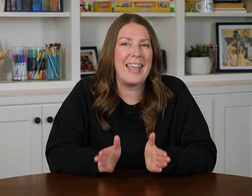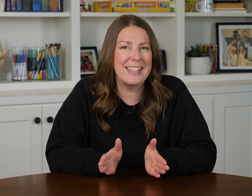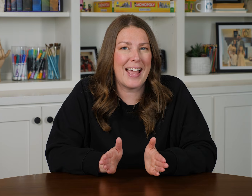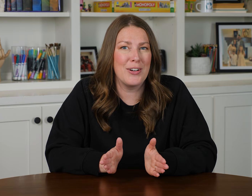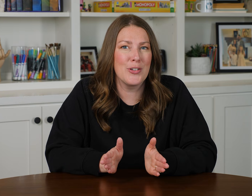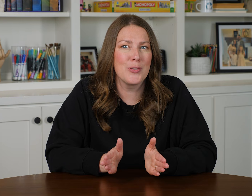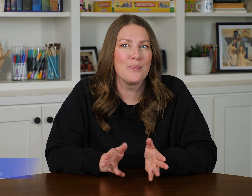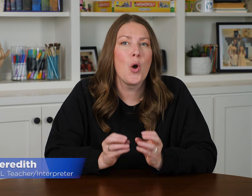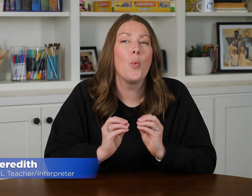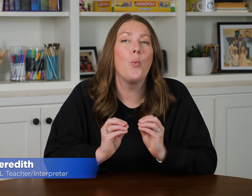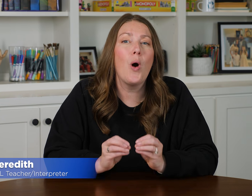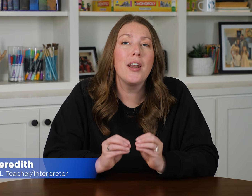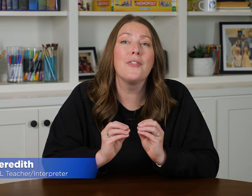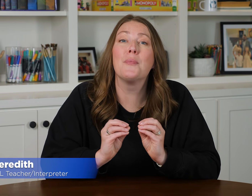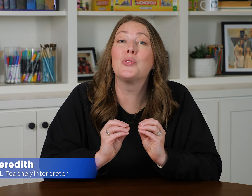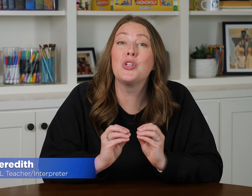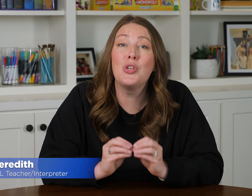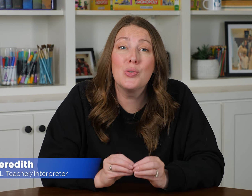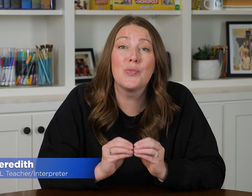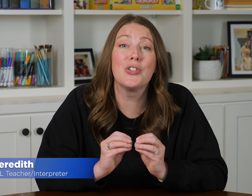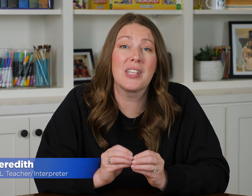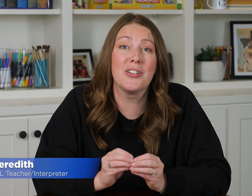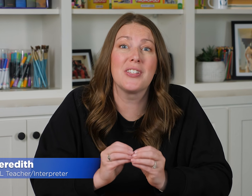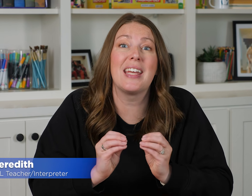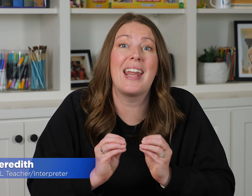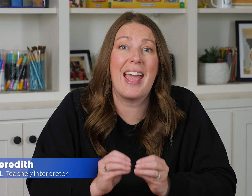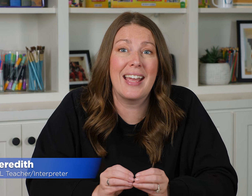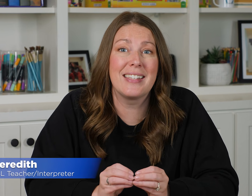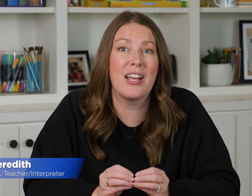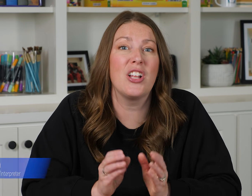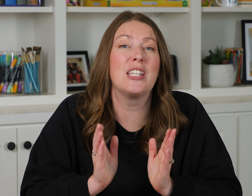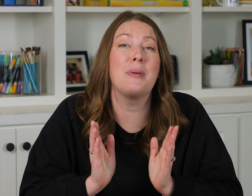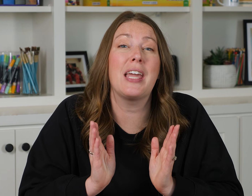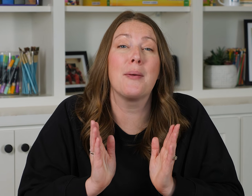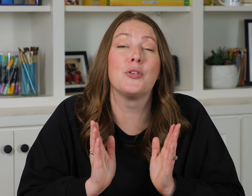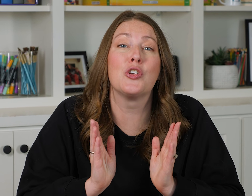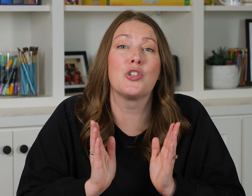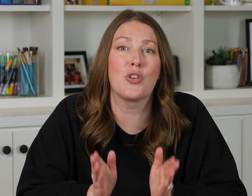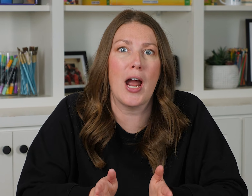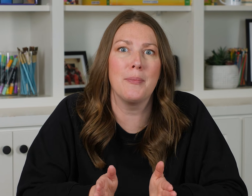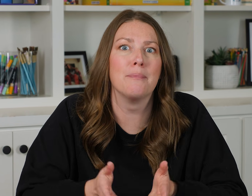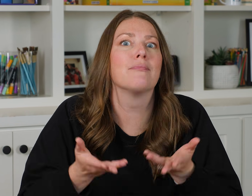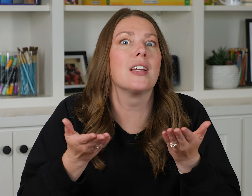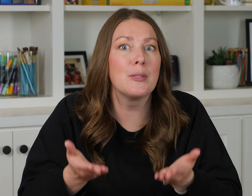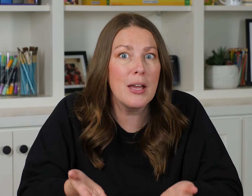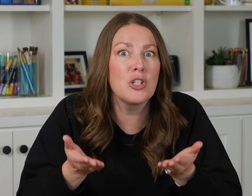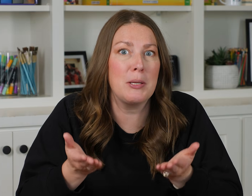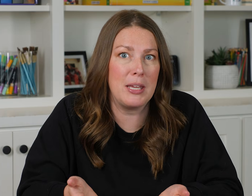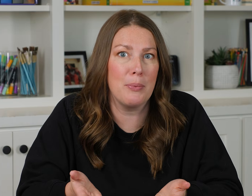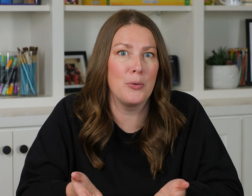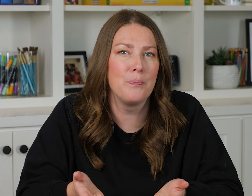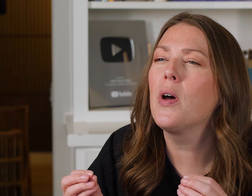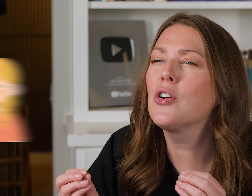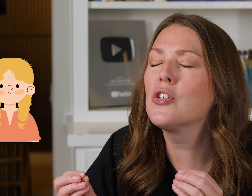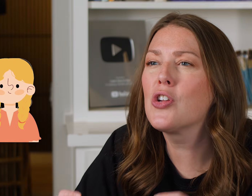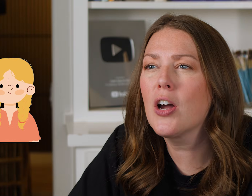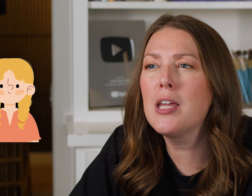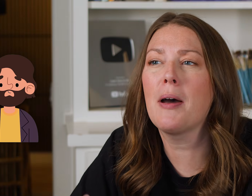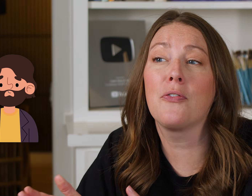Hey signers! One of the most useful skills in ASL is being able to describe, especially people. Whether you're talking about a